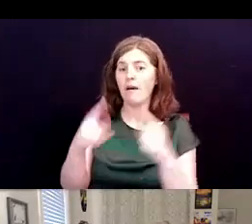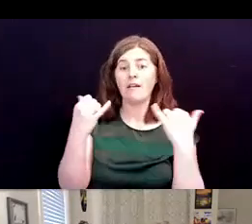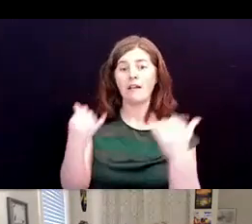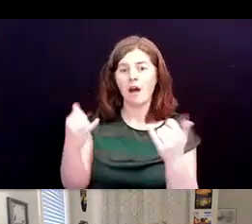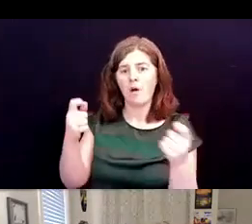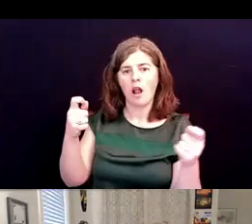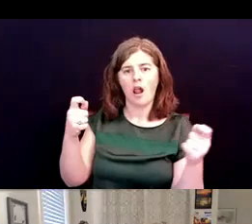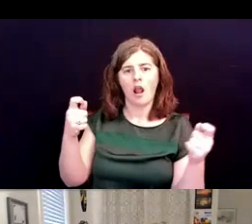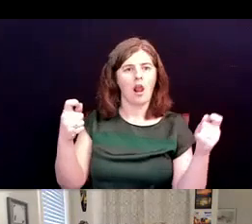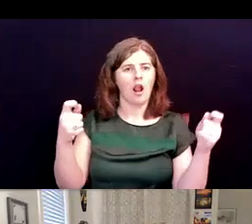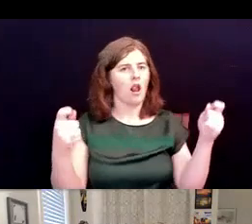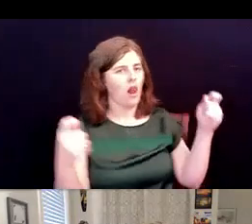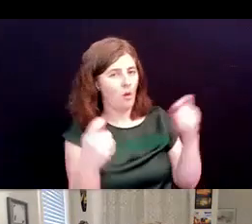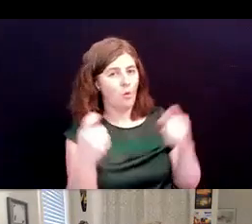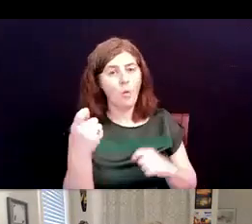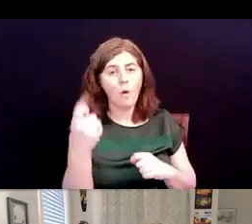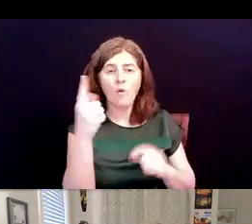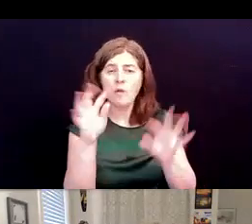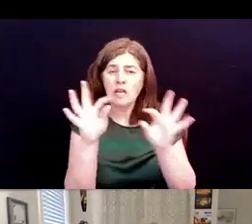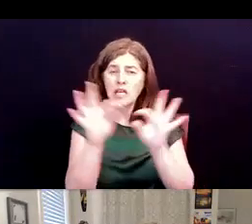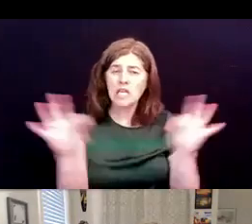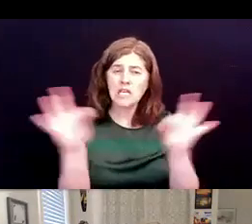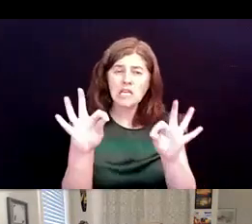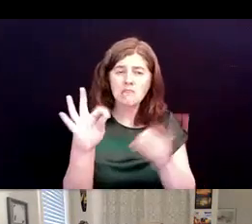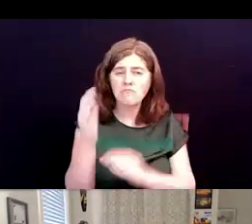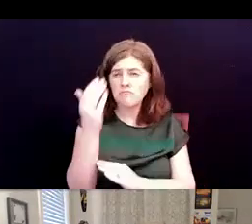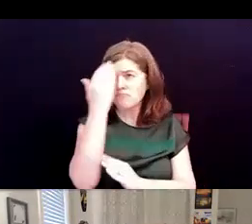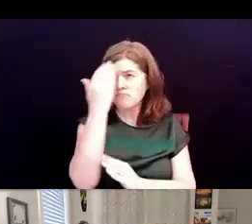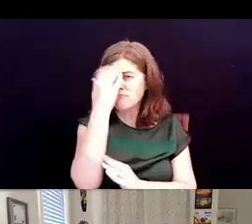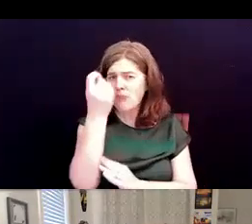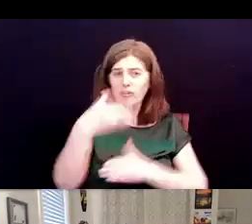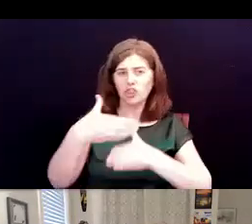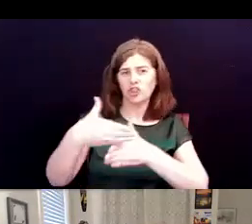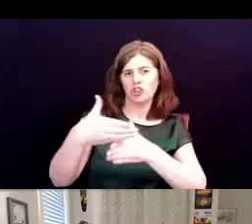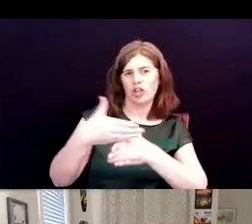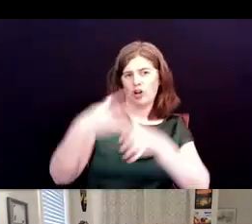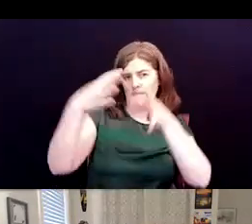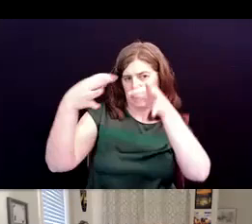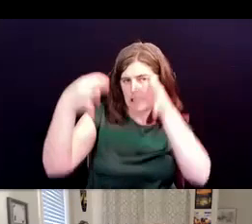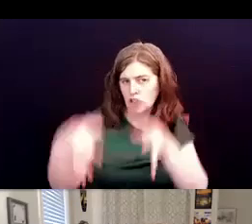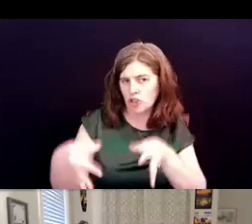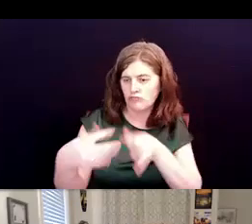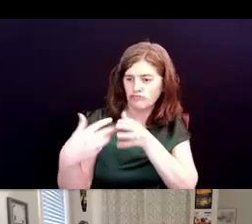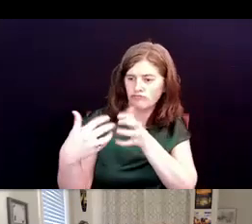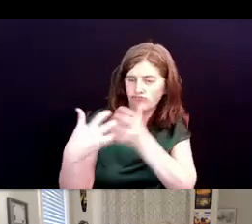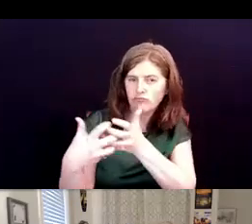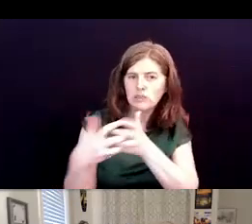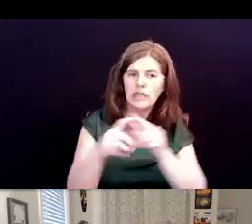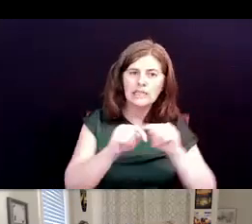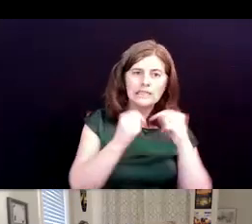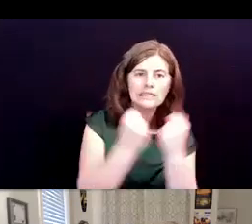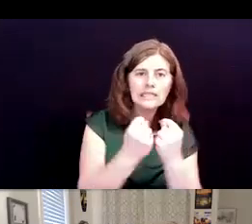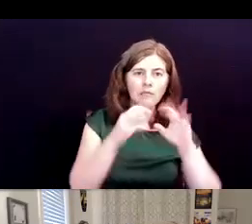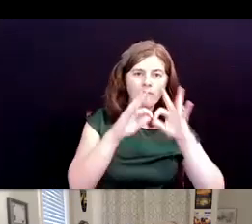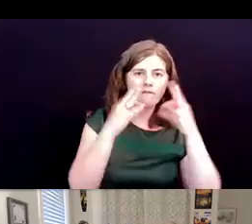we understand the key concepts around shared decision-making and this importance of having a team around a family and